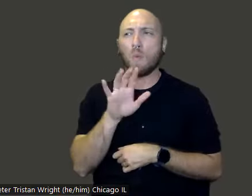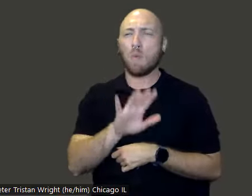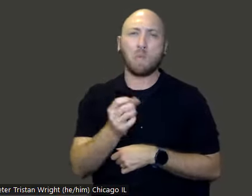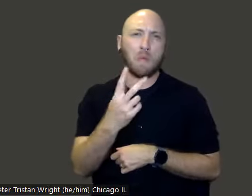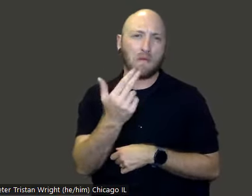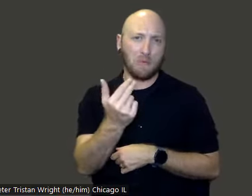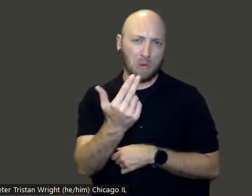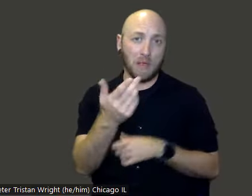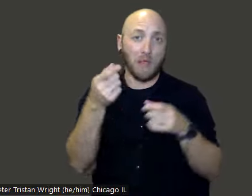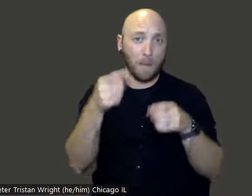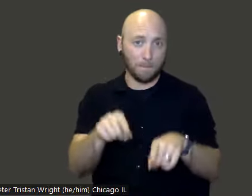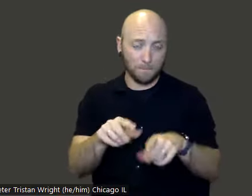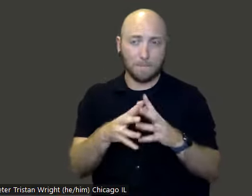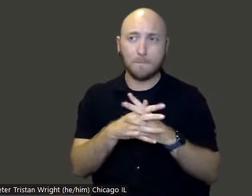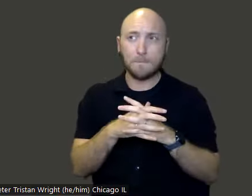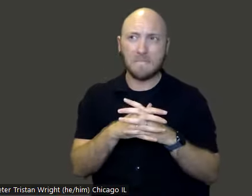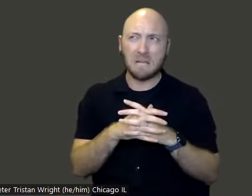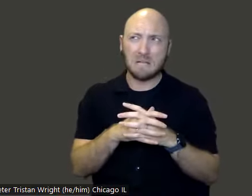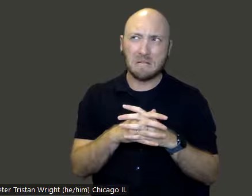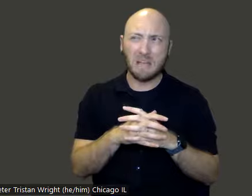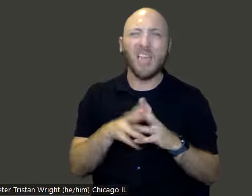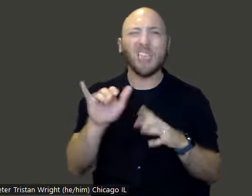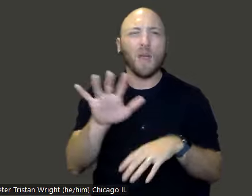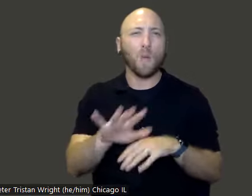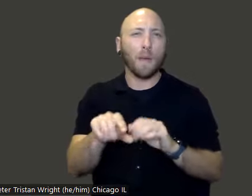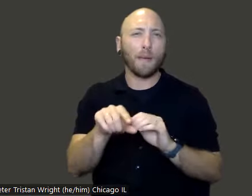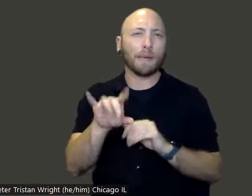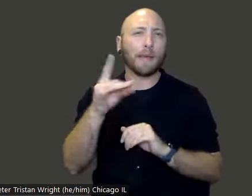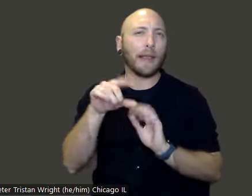I'm, I think, like, eighth grade. And